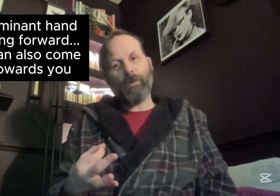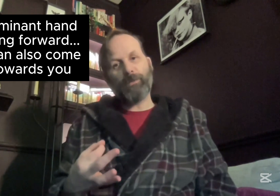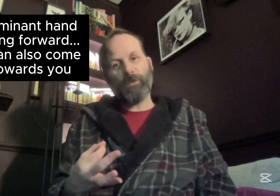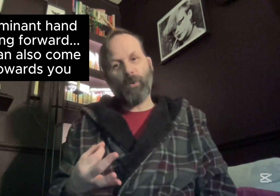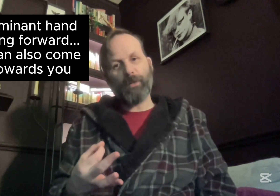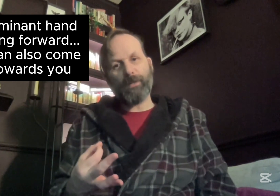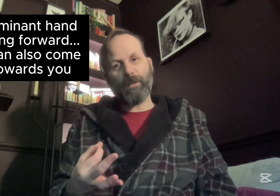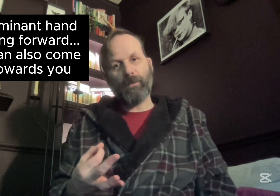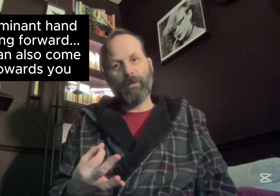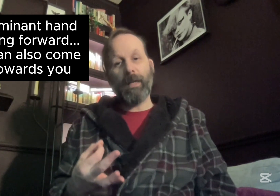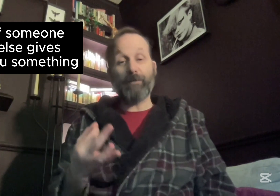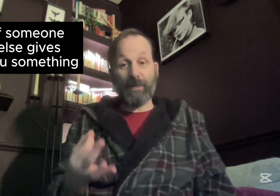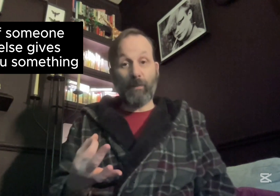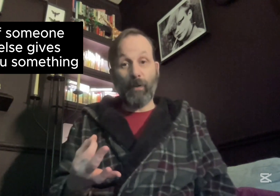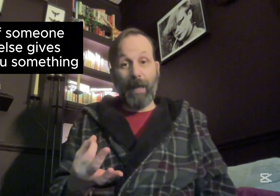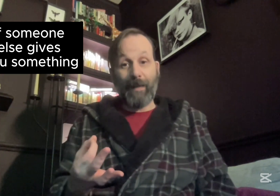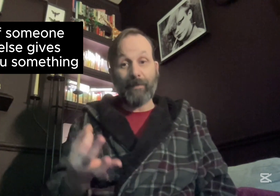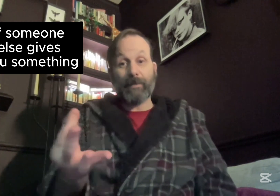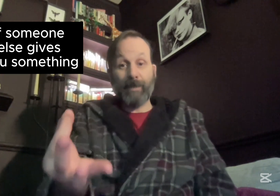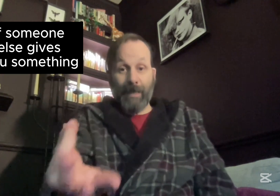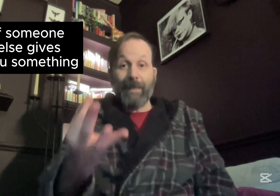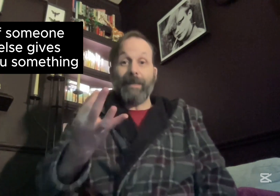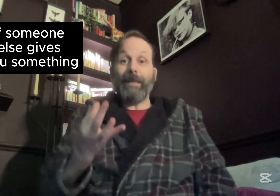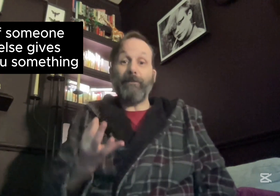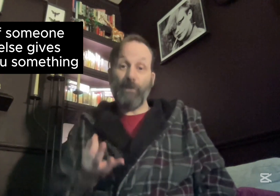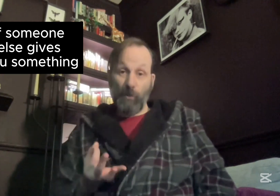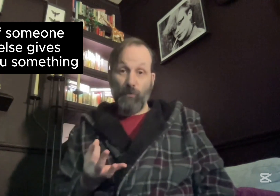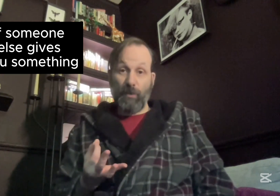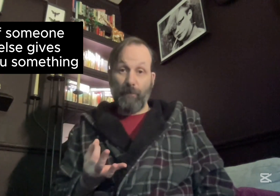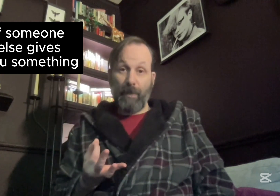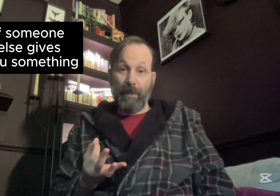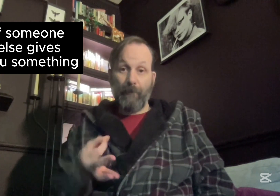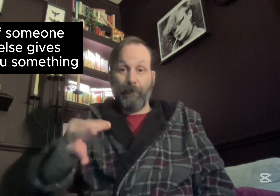come towards you if someone else gives you something.